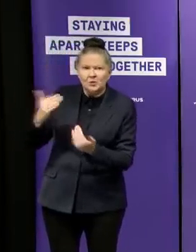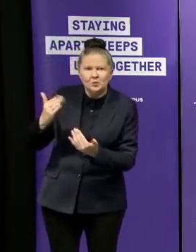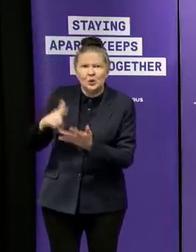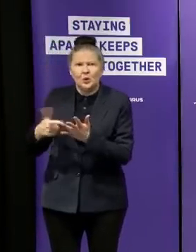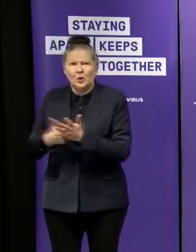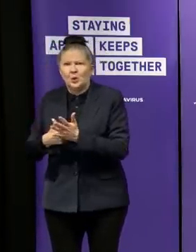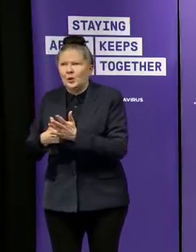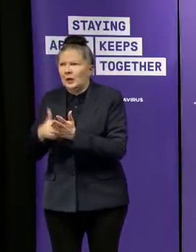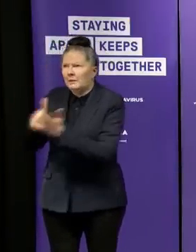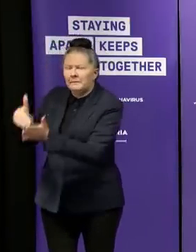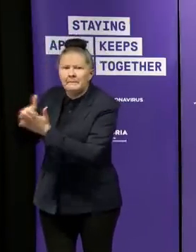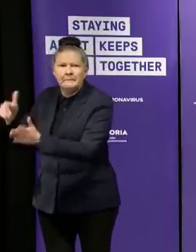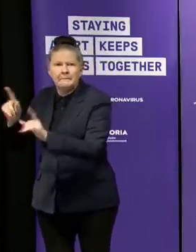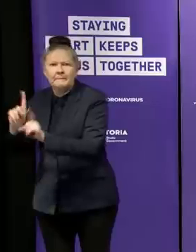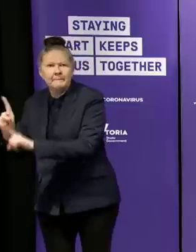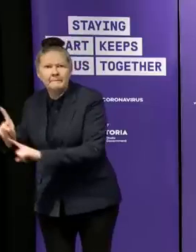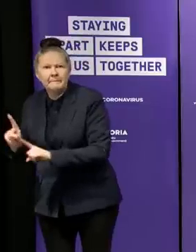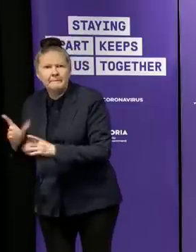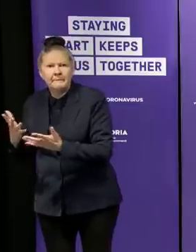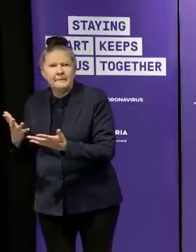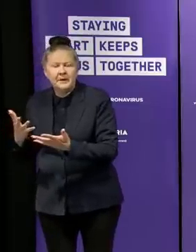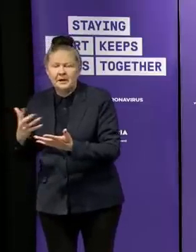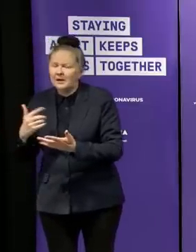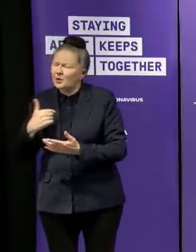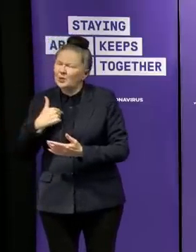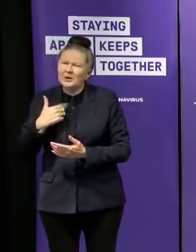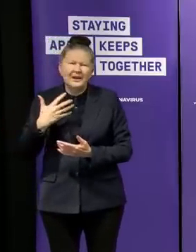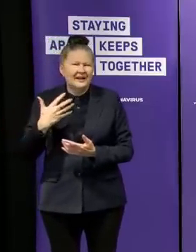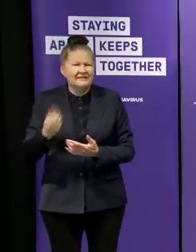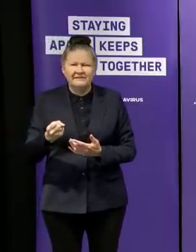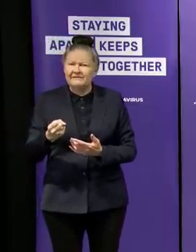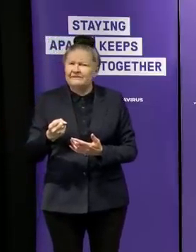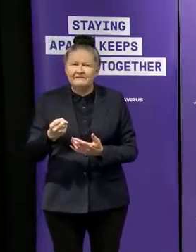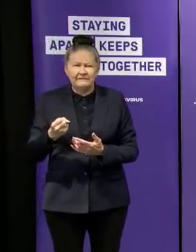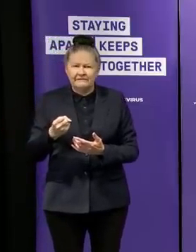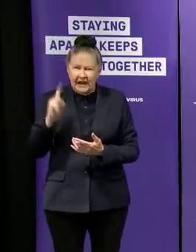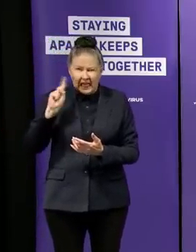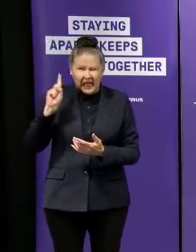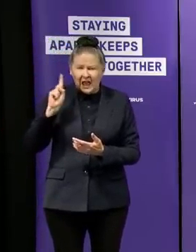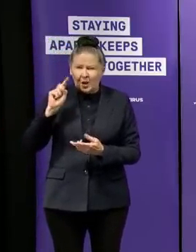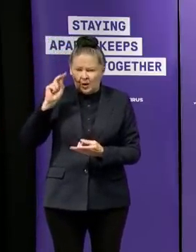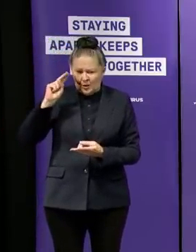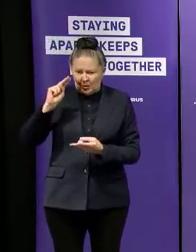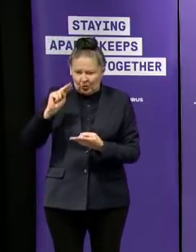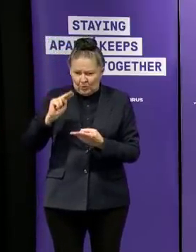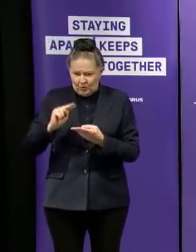that we've got every chance with low case numbers,